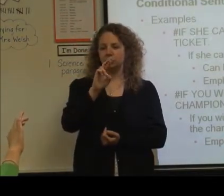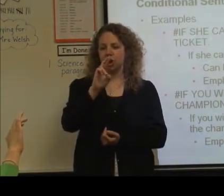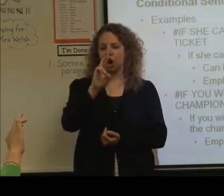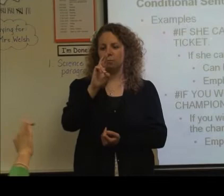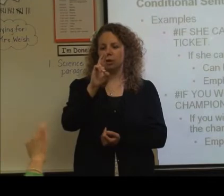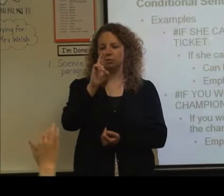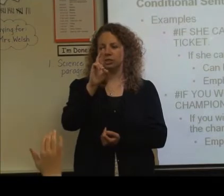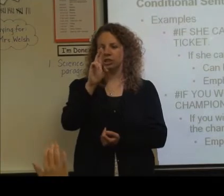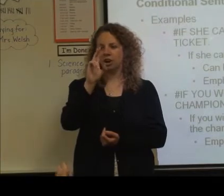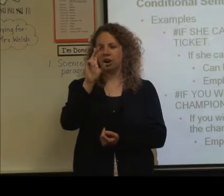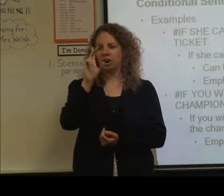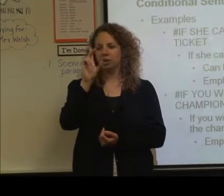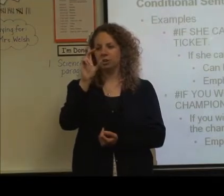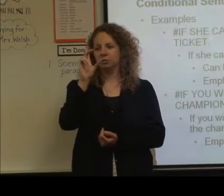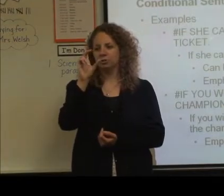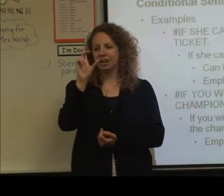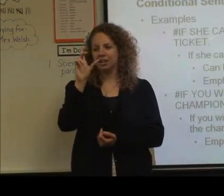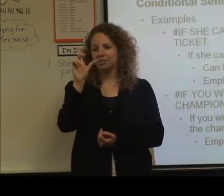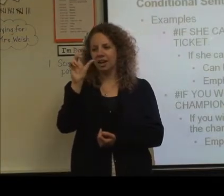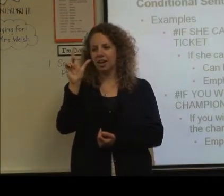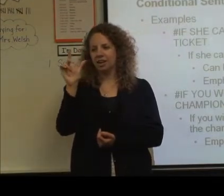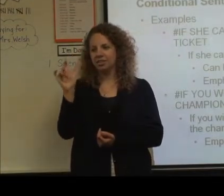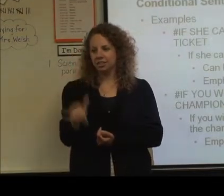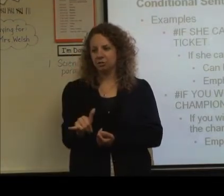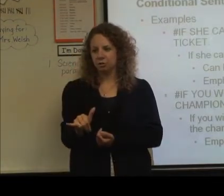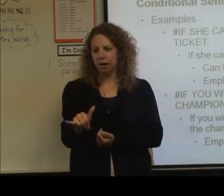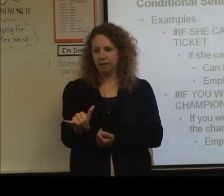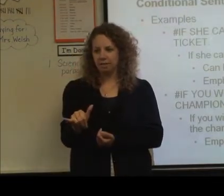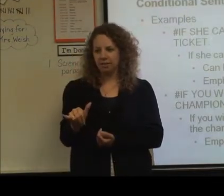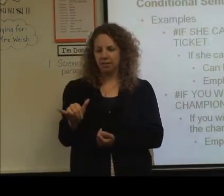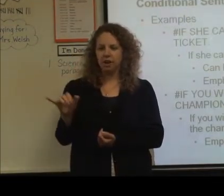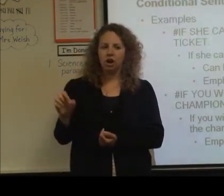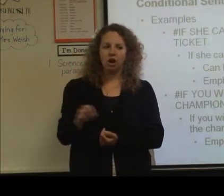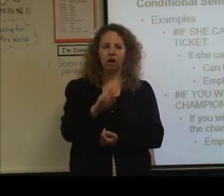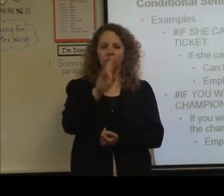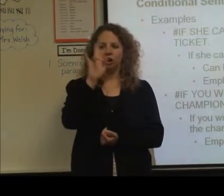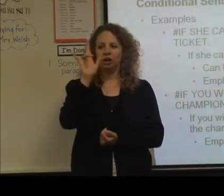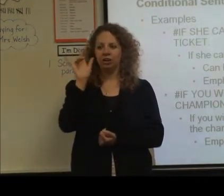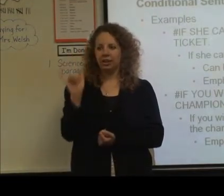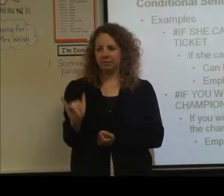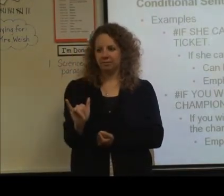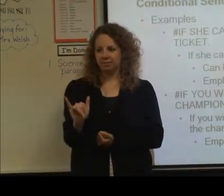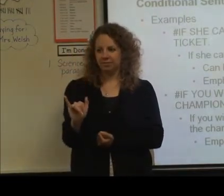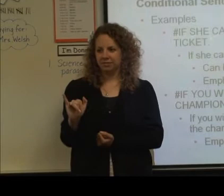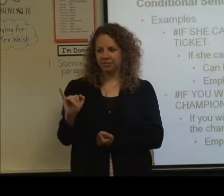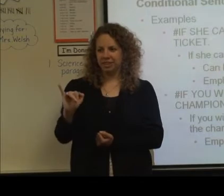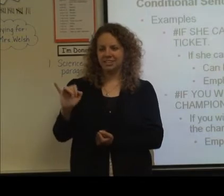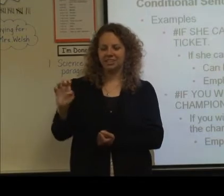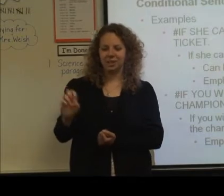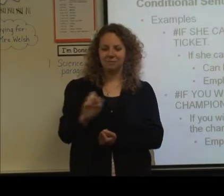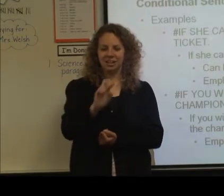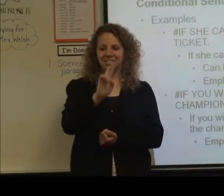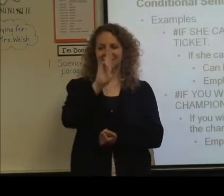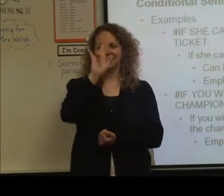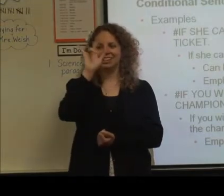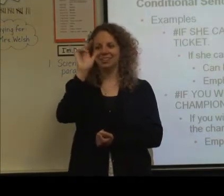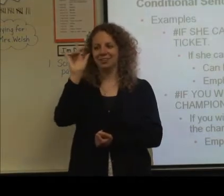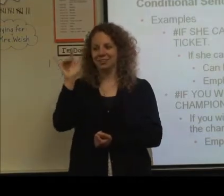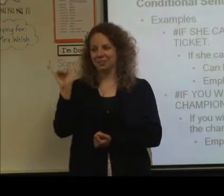to mostly an R, you go to kind of an L, and then down to a Y. Early. It takes a lot of practice to get to go in a